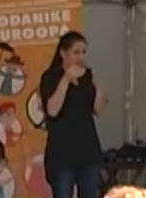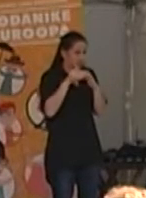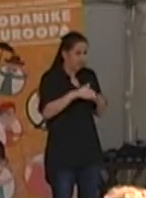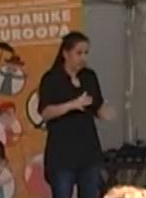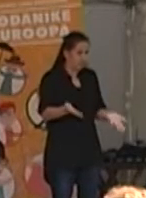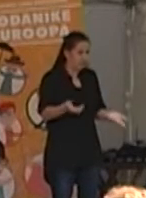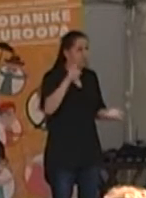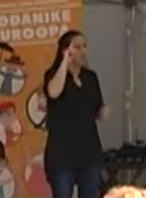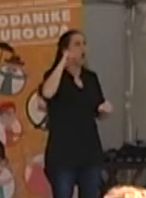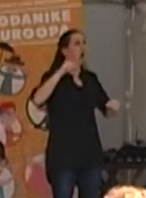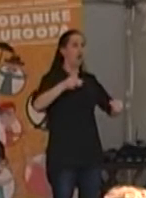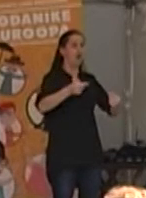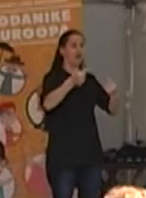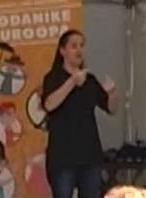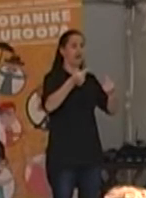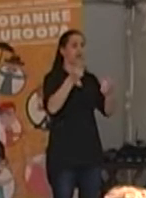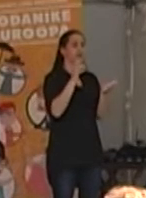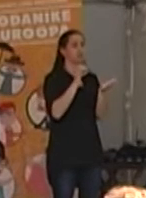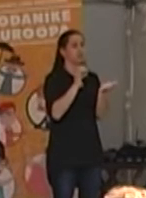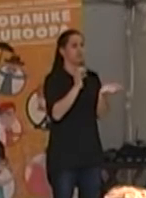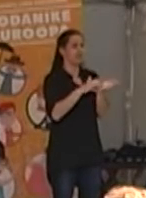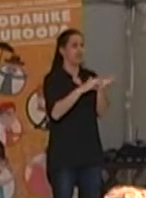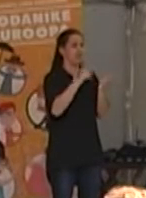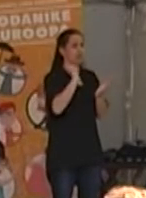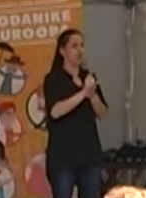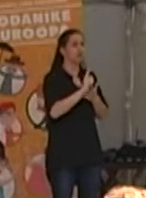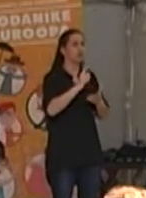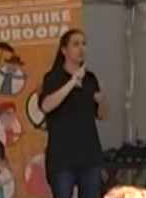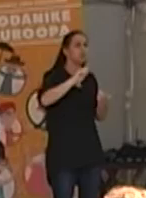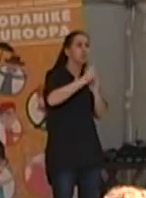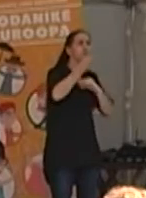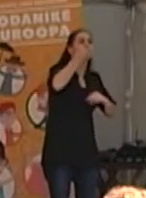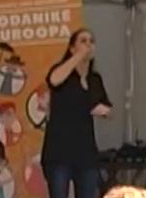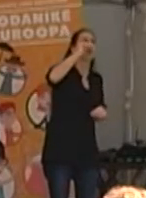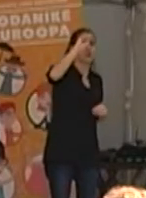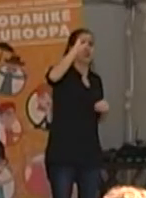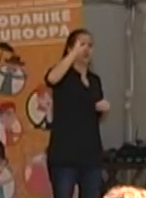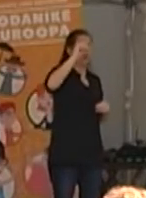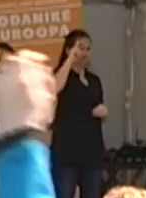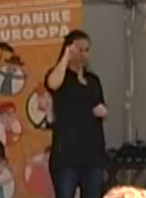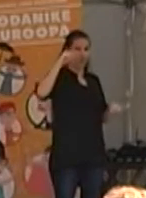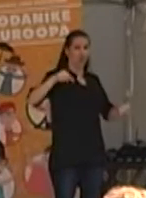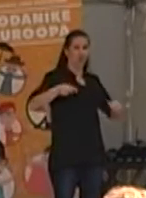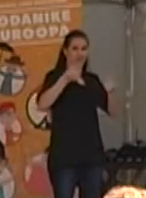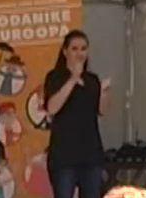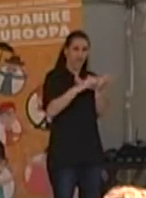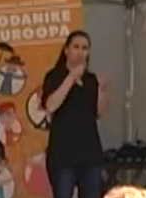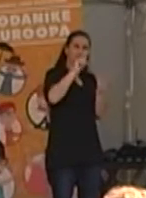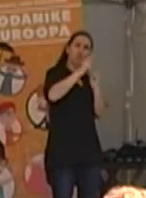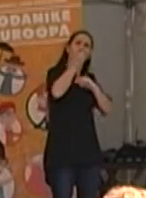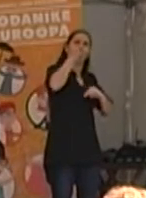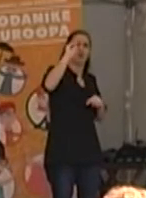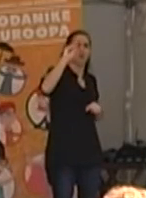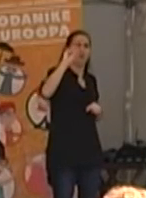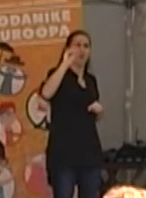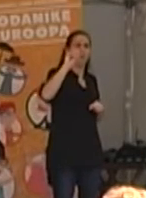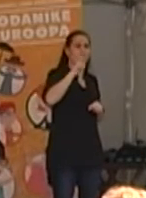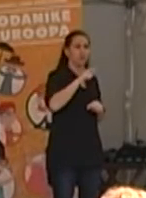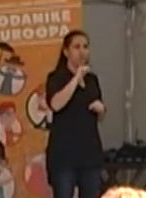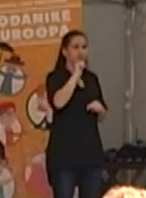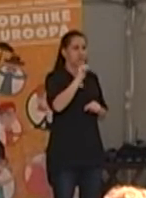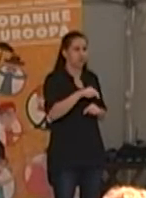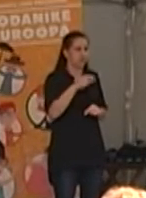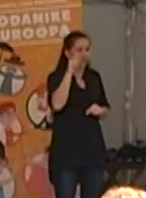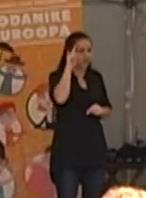as something that goes better, some betterment. That is development for me. And I don't accept people who say, well, we can't expect